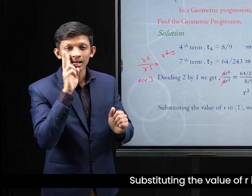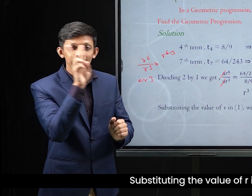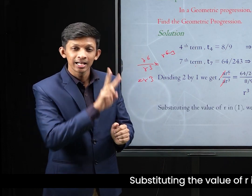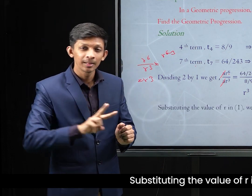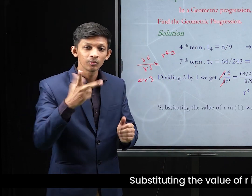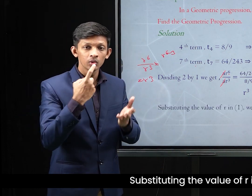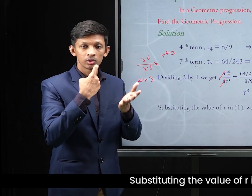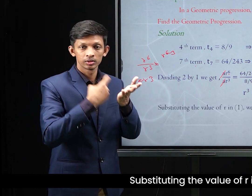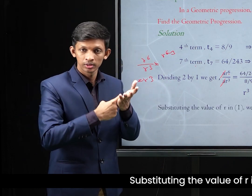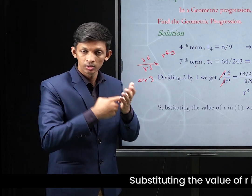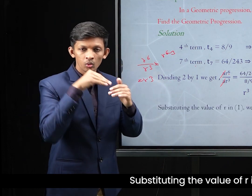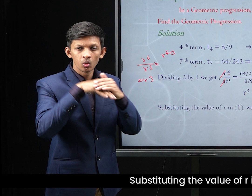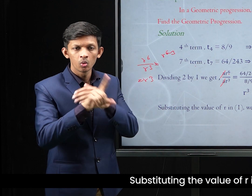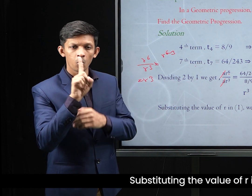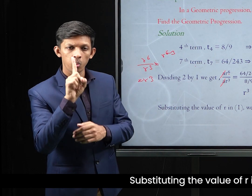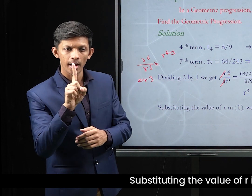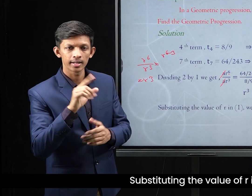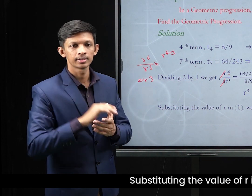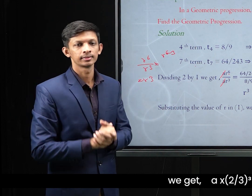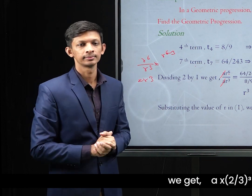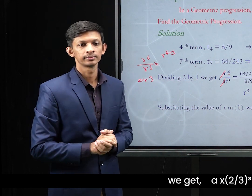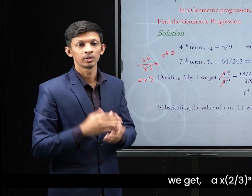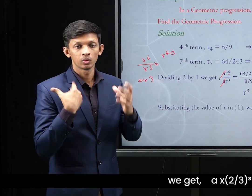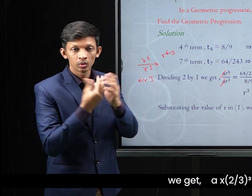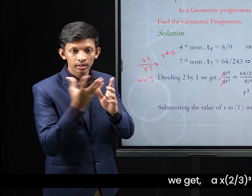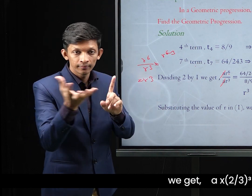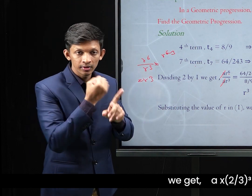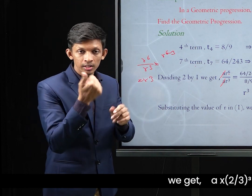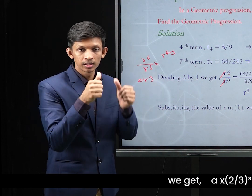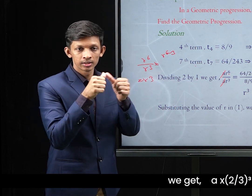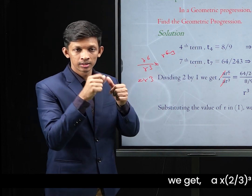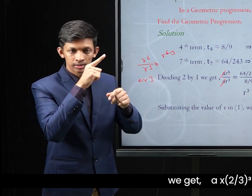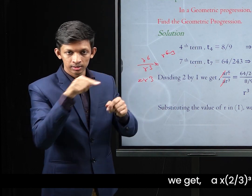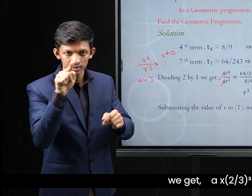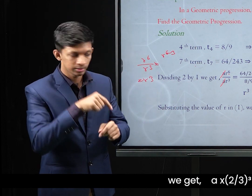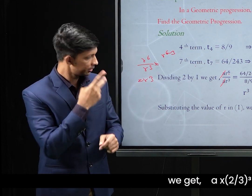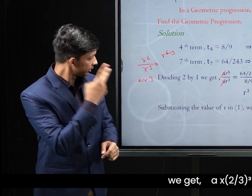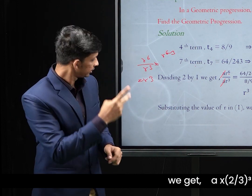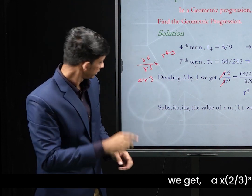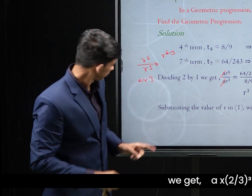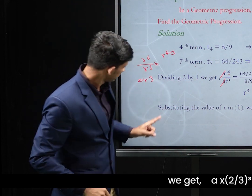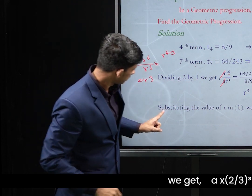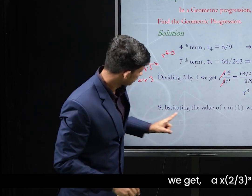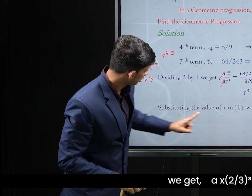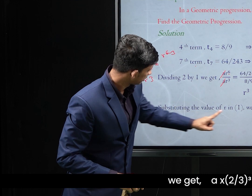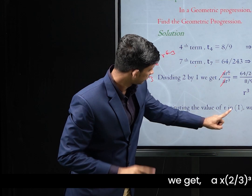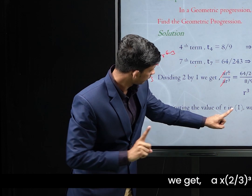value of r in equation 1, we get a into 2 by 3 whole cube is equal to 8 by